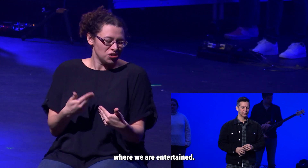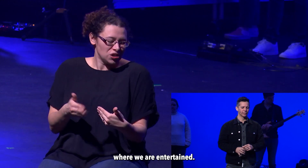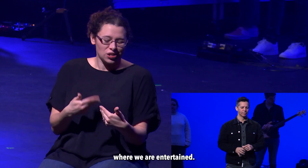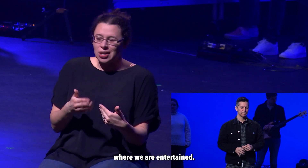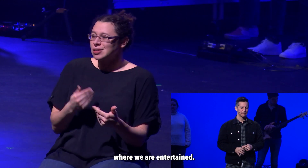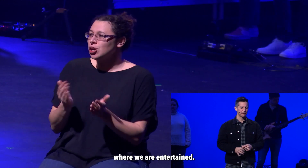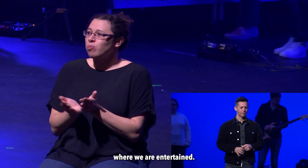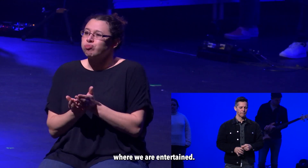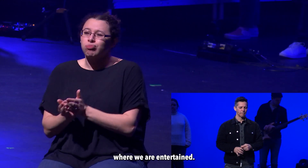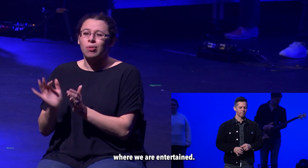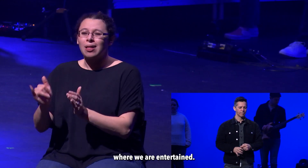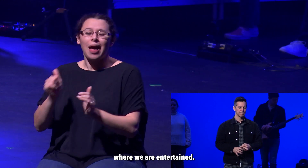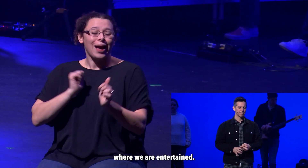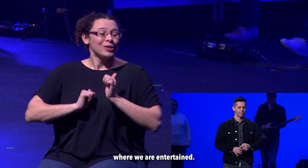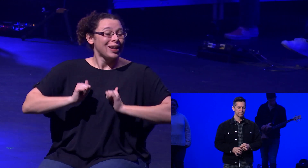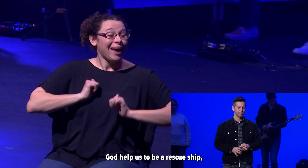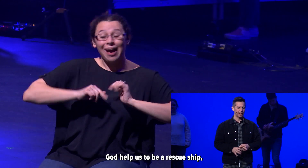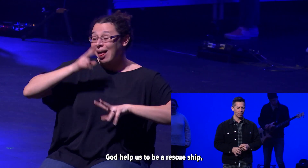entertained.